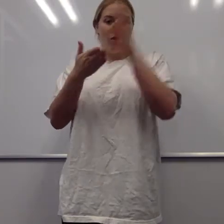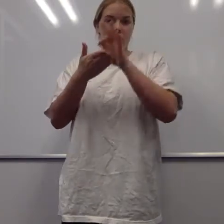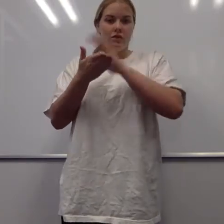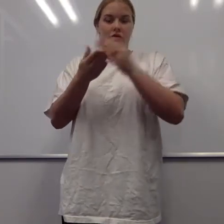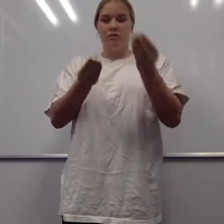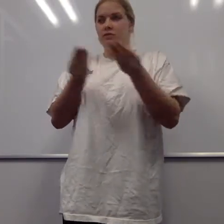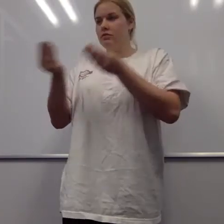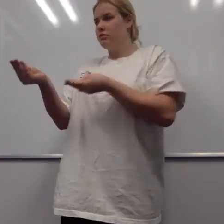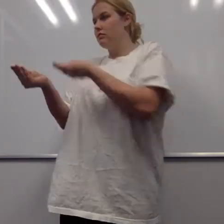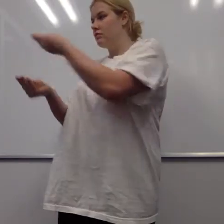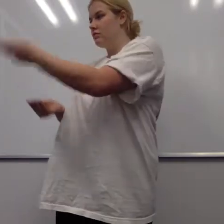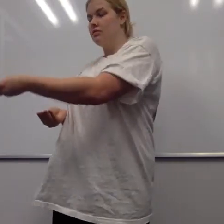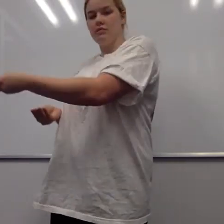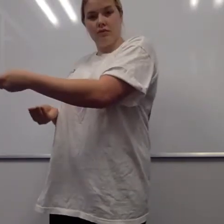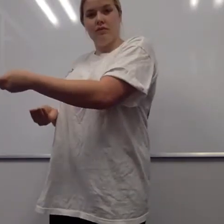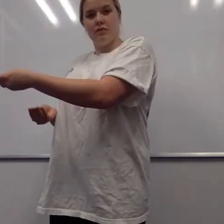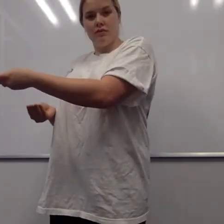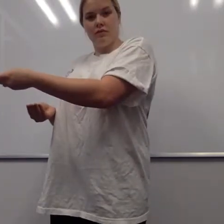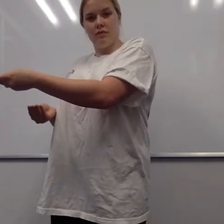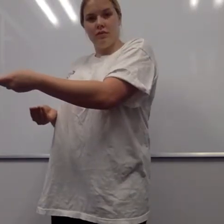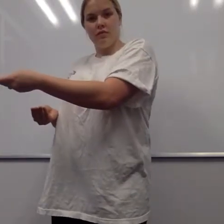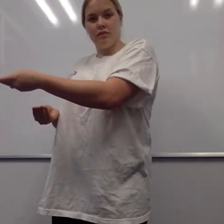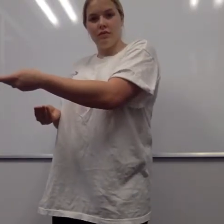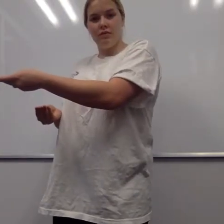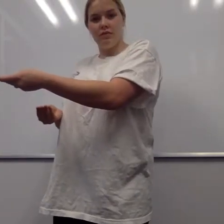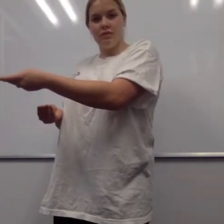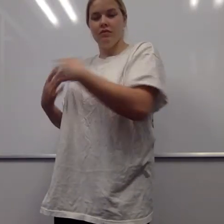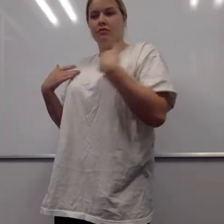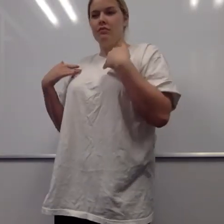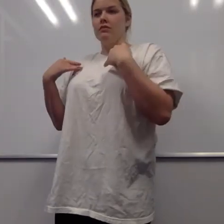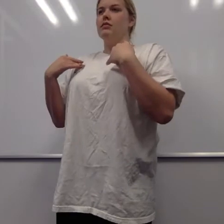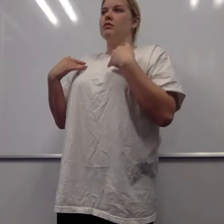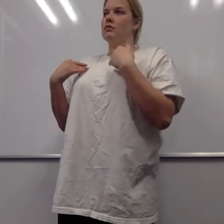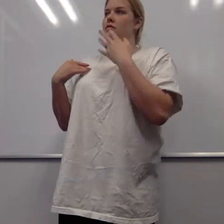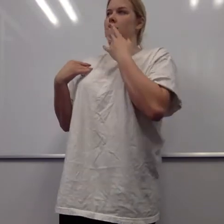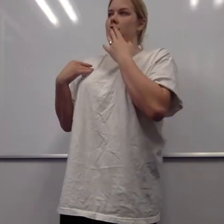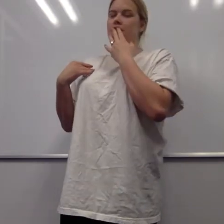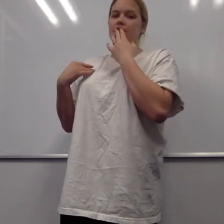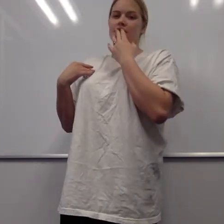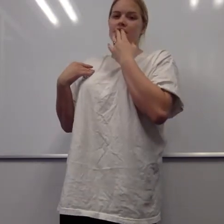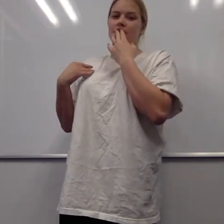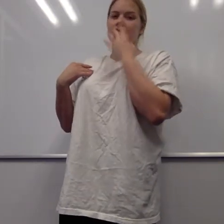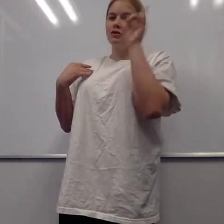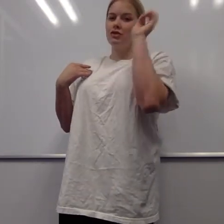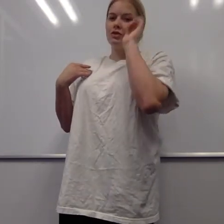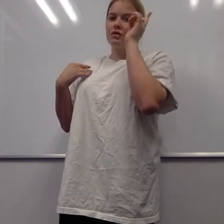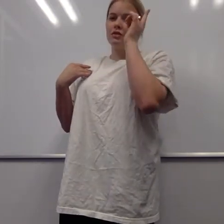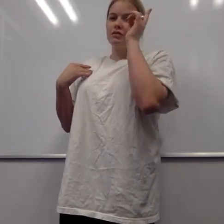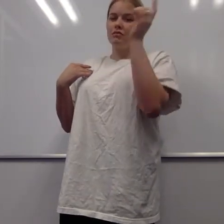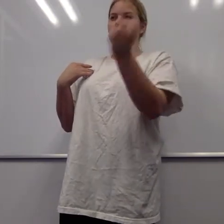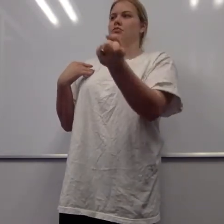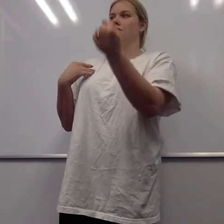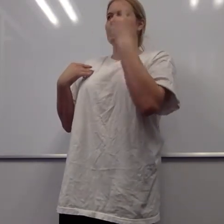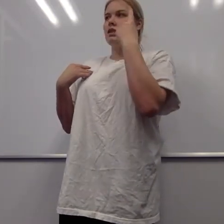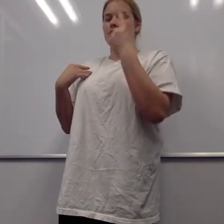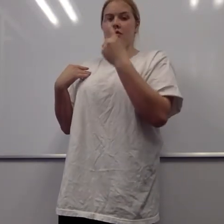gave the money to the vendor drew back. He was hurt. He was trying to do something kind,